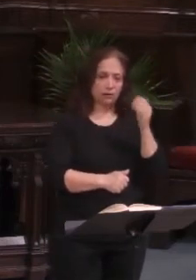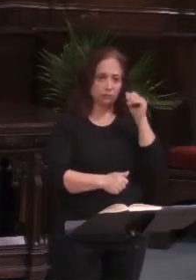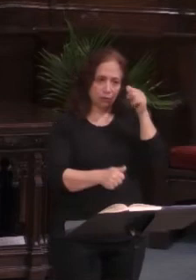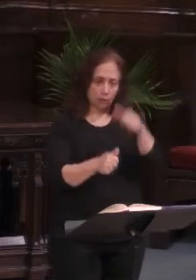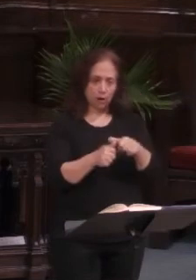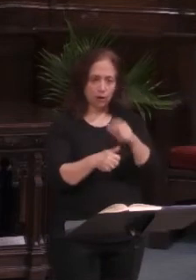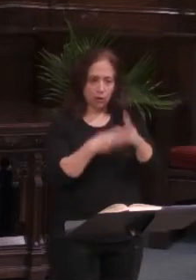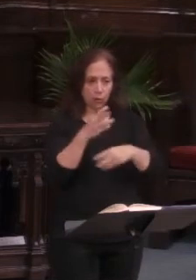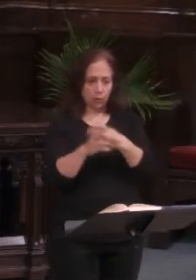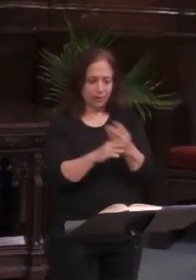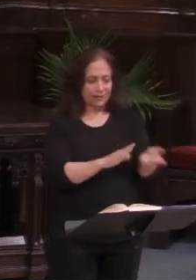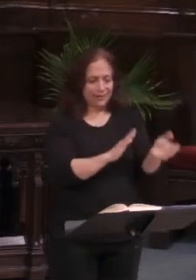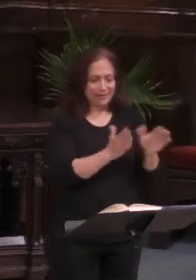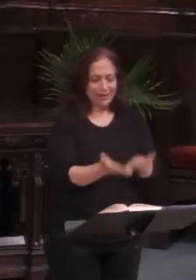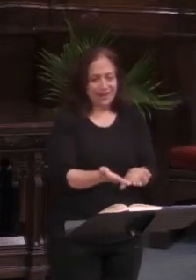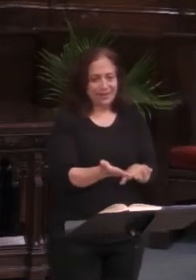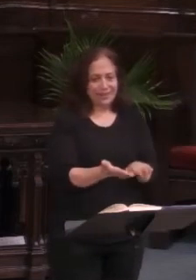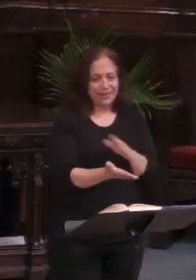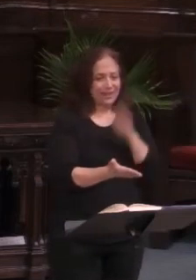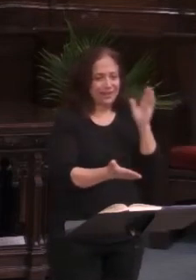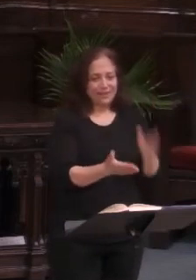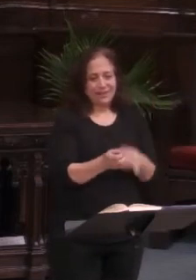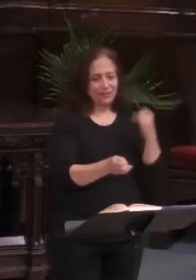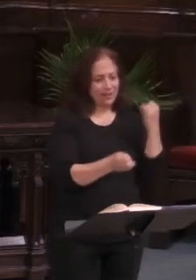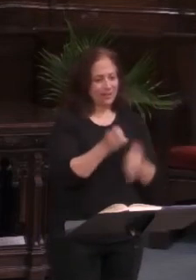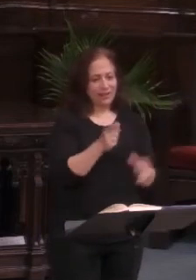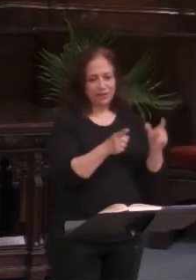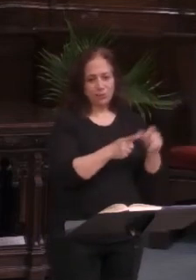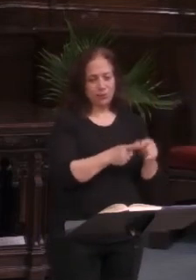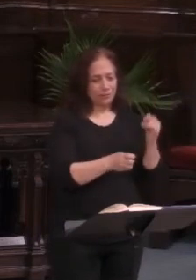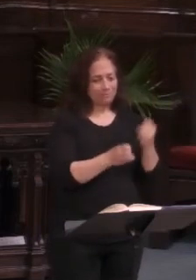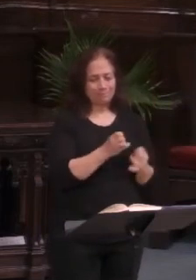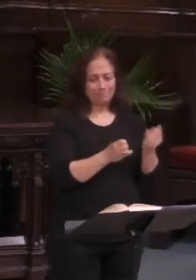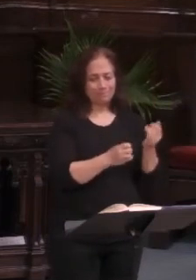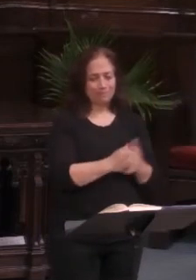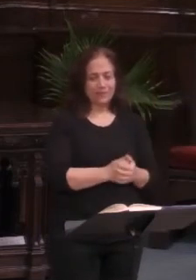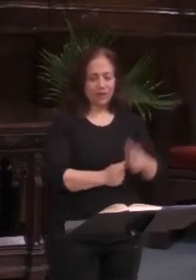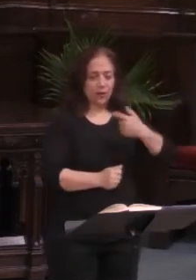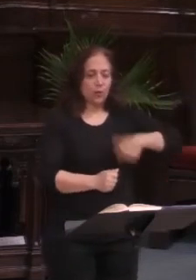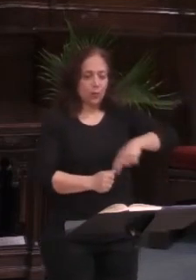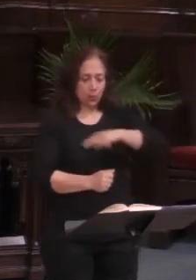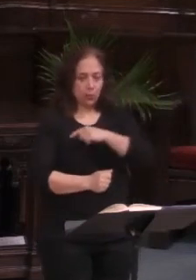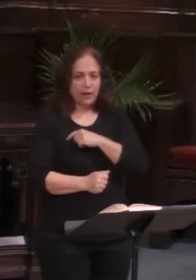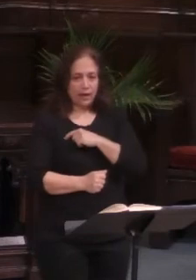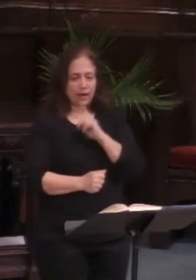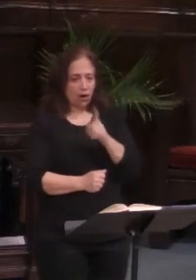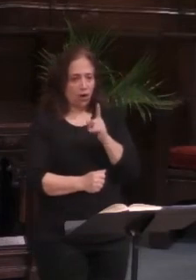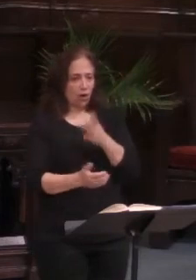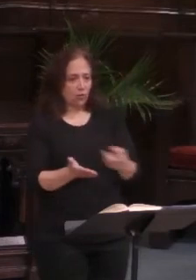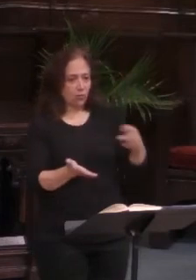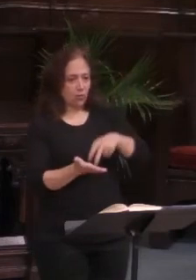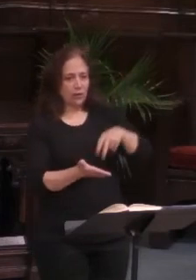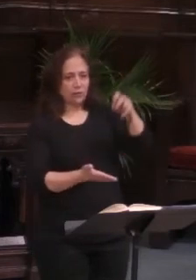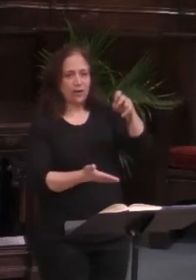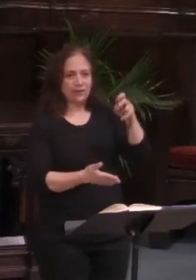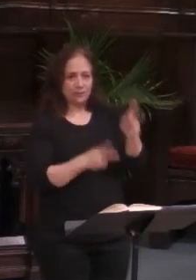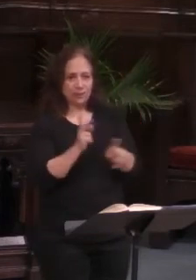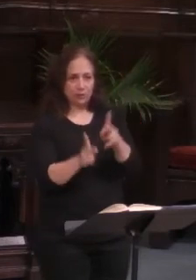that death never gets the last word. We are resurrection